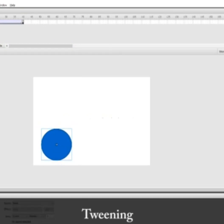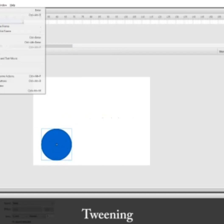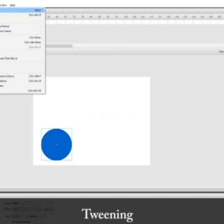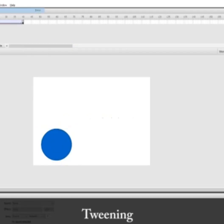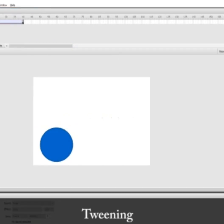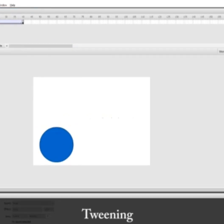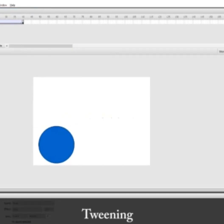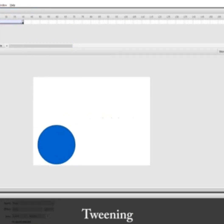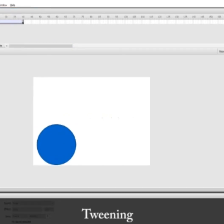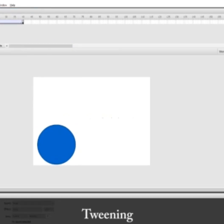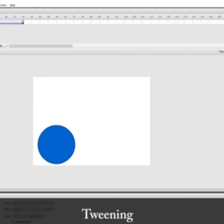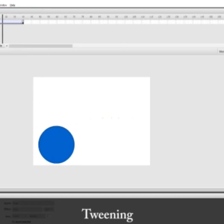Tweening.